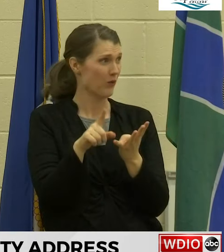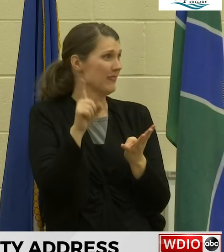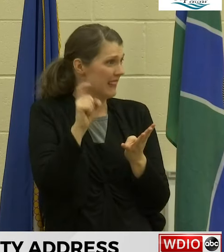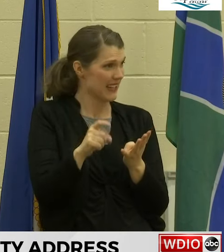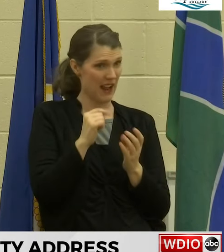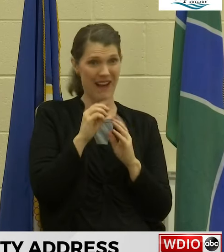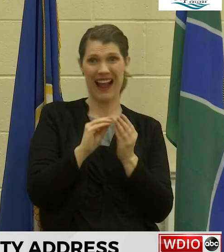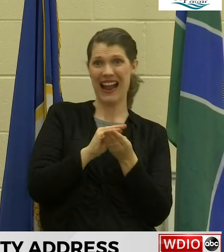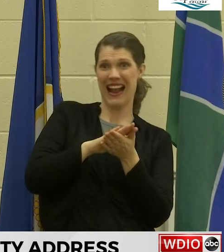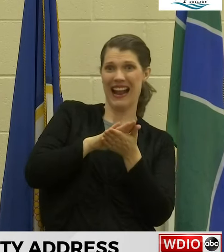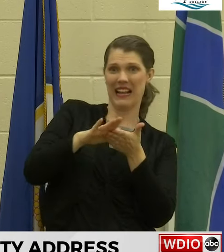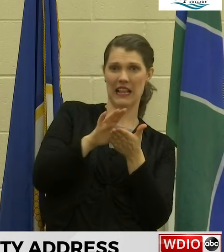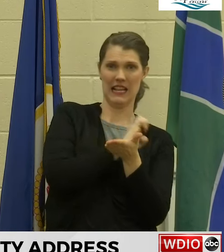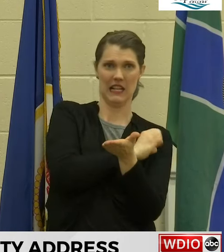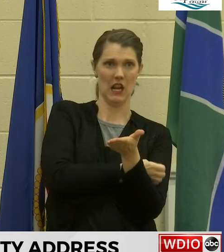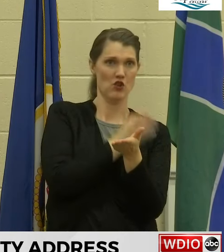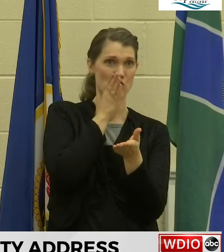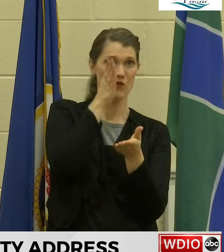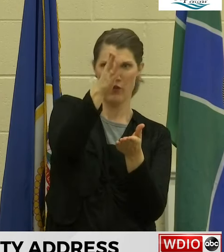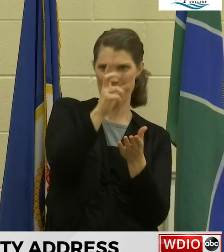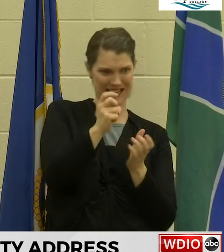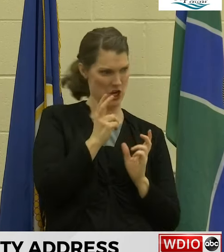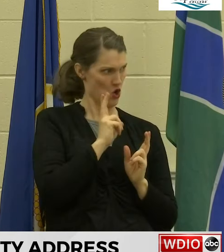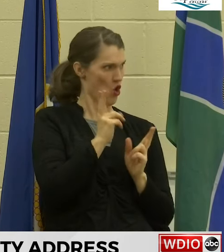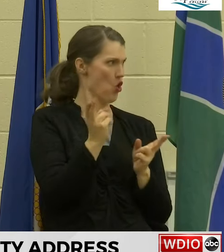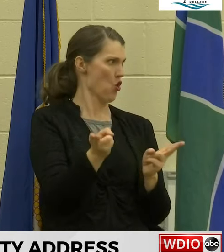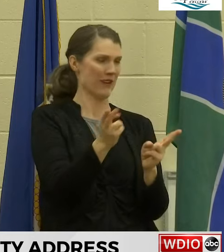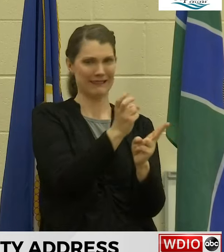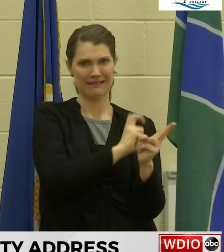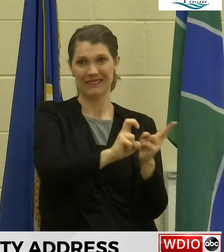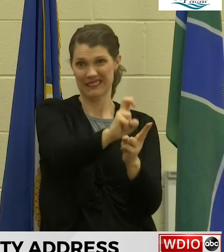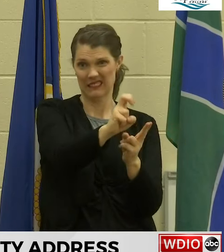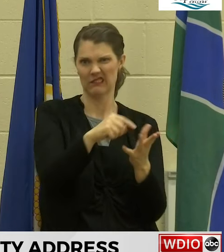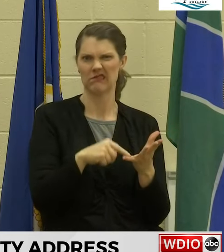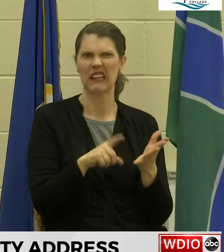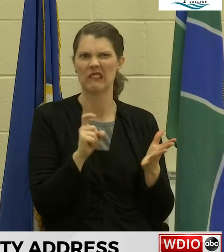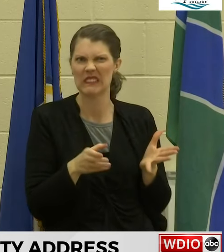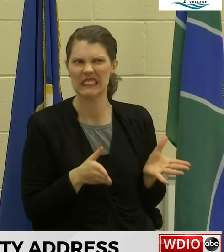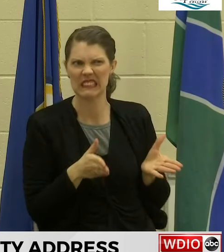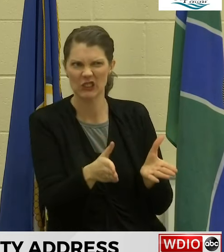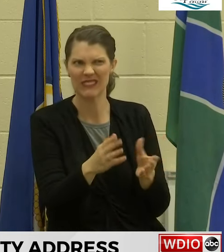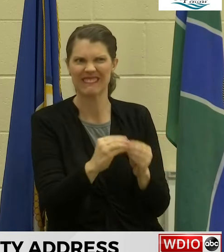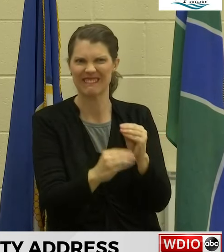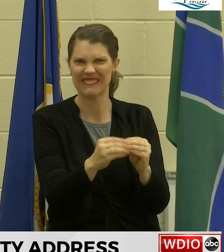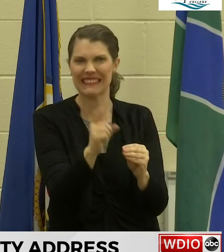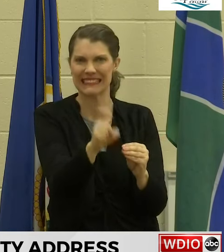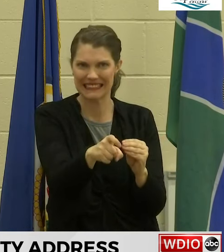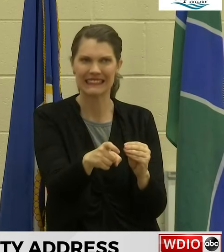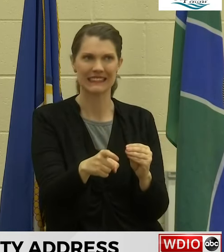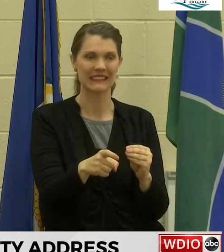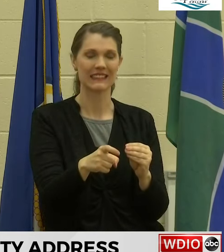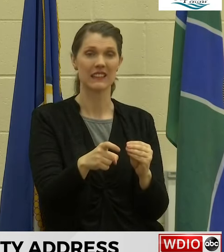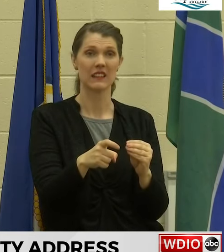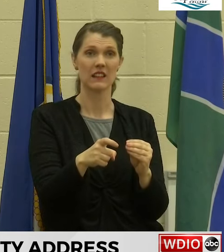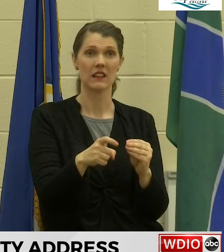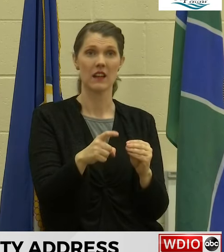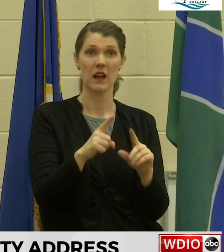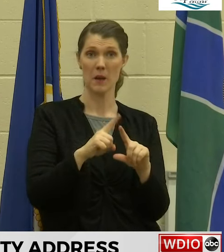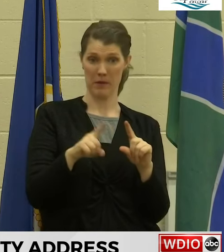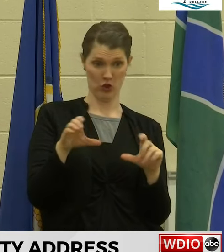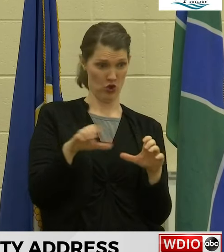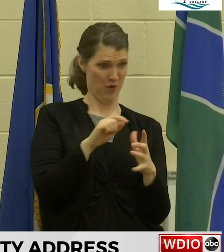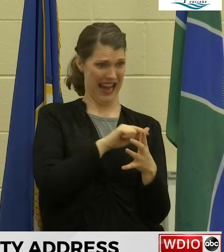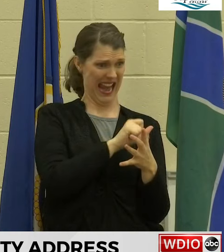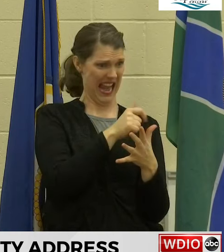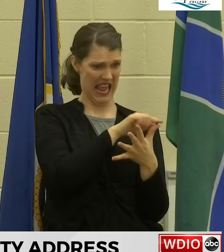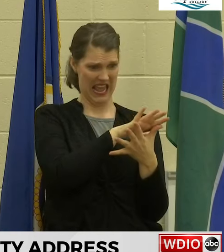clean energy future. We need our streets fixed. But to do any of these, we